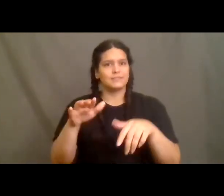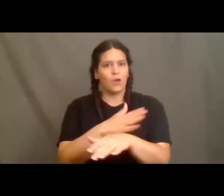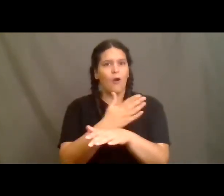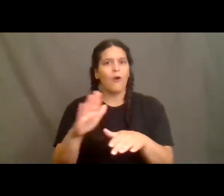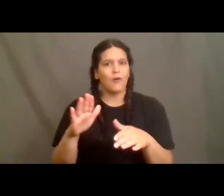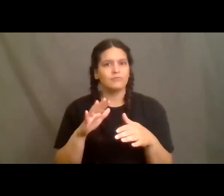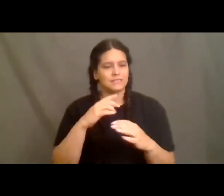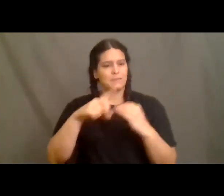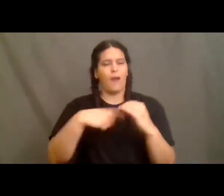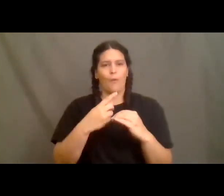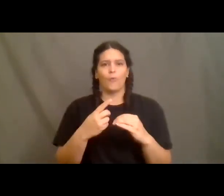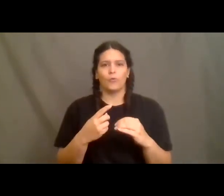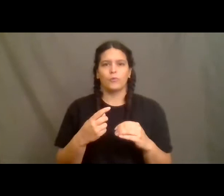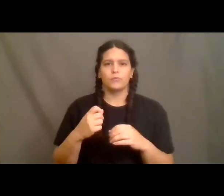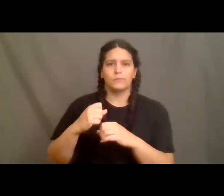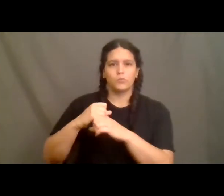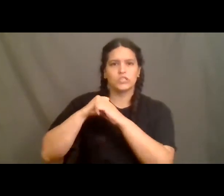Song, is about.